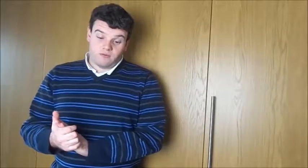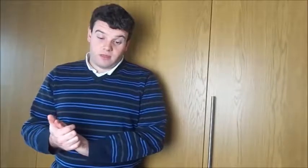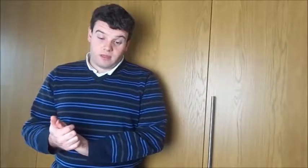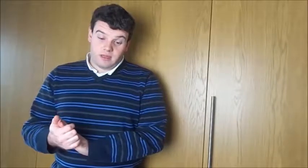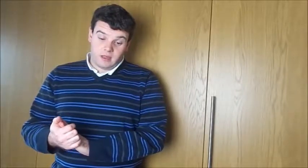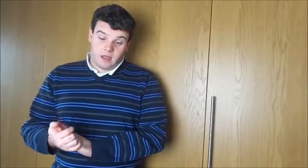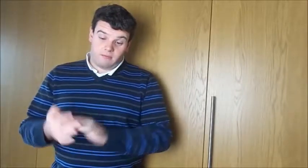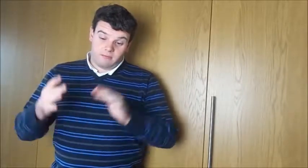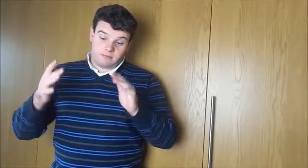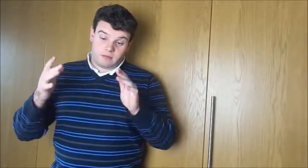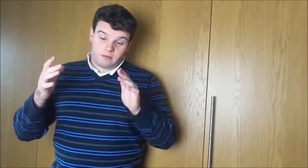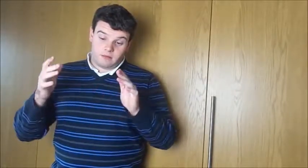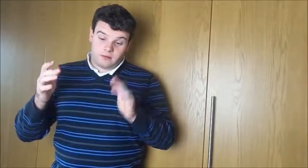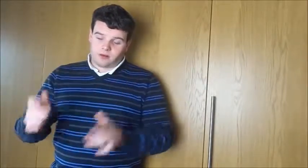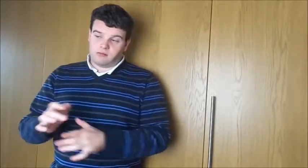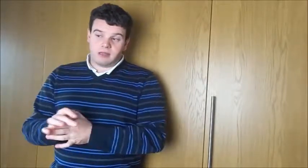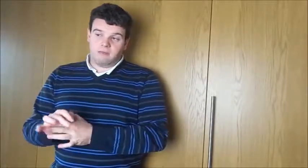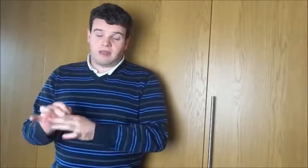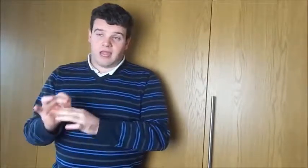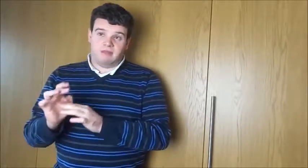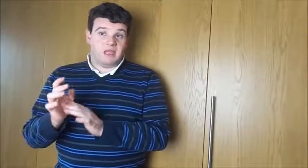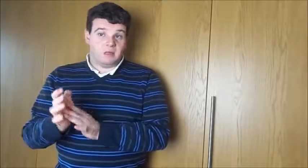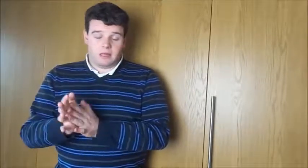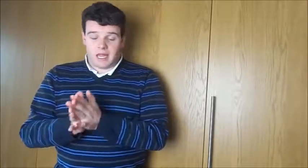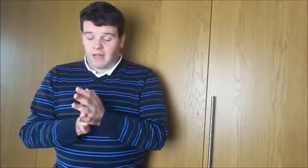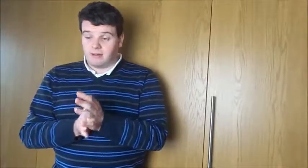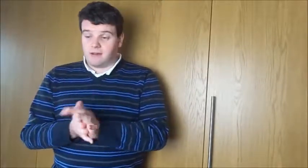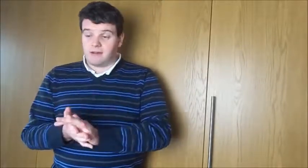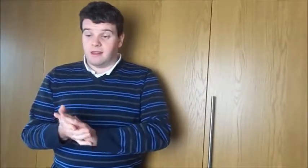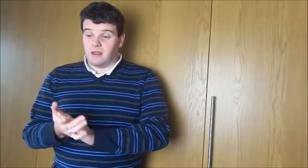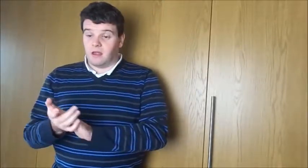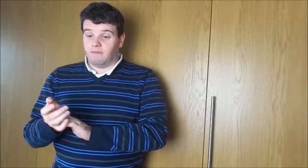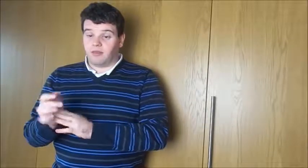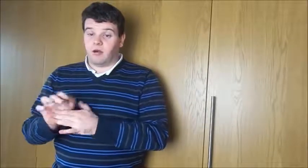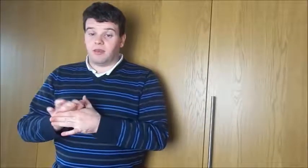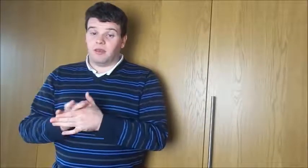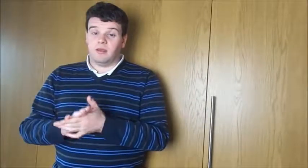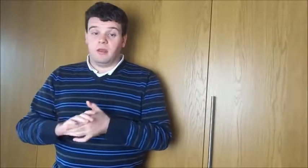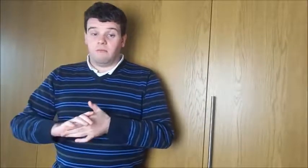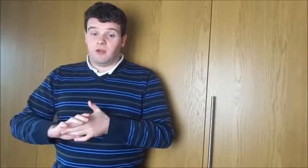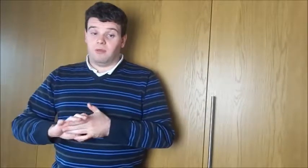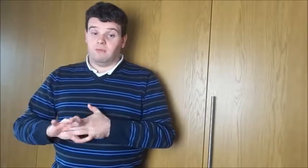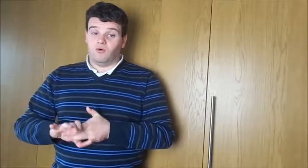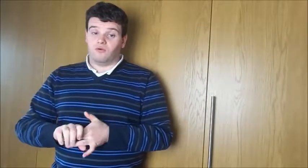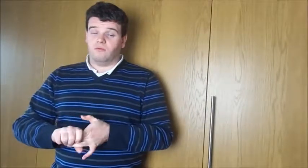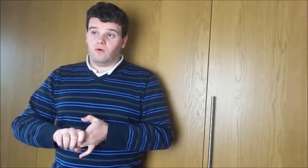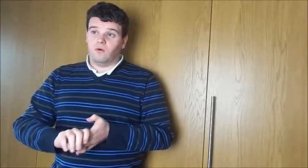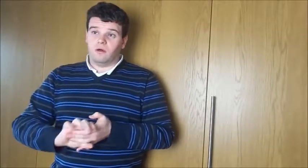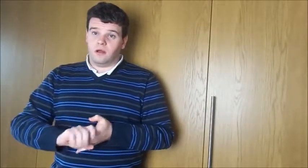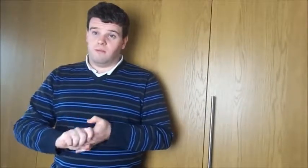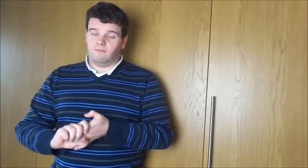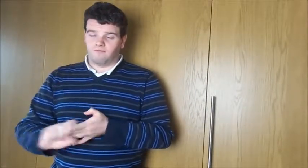obviously, the Duchess of Kent became ill, and she started becoming more and more